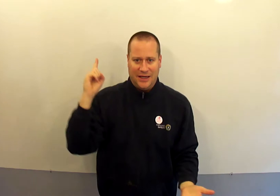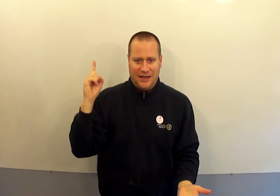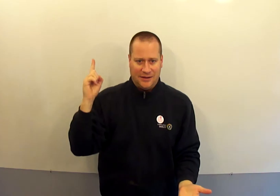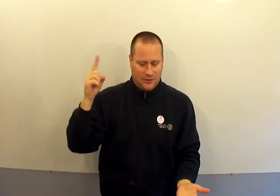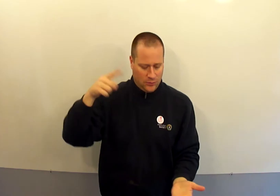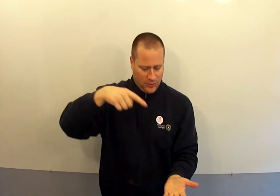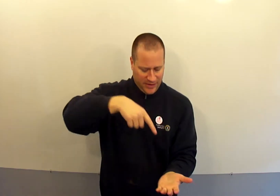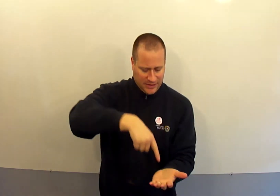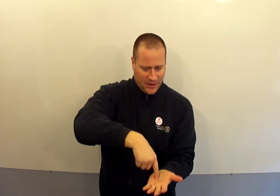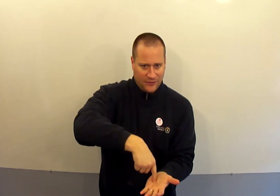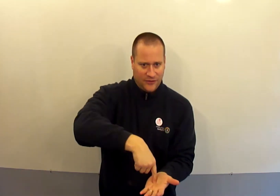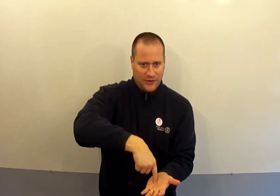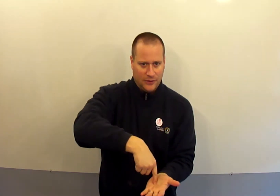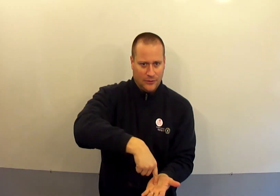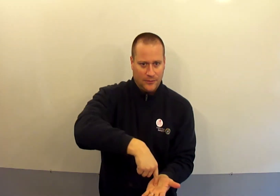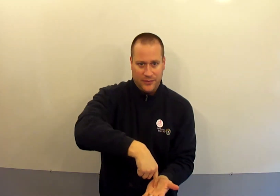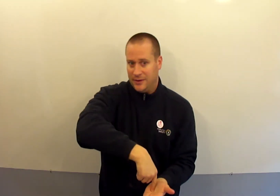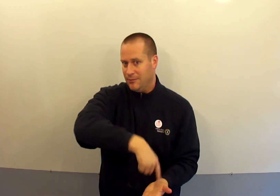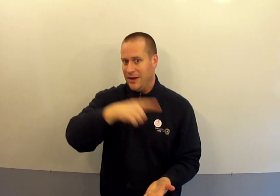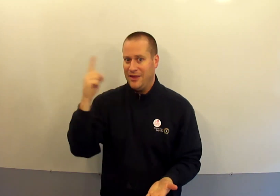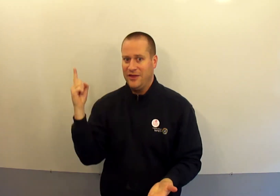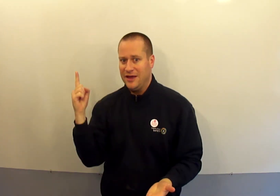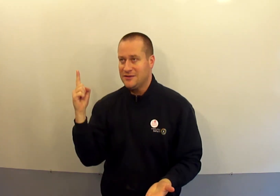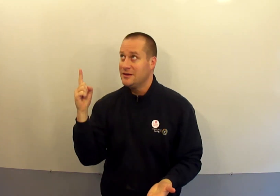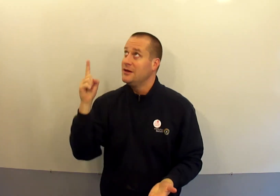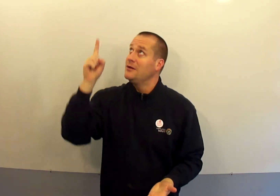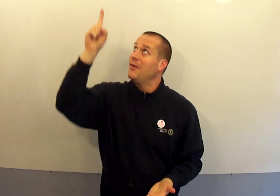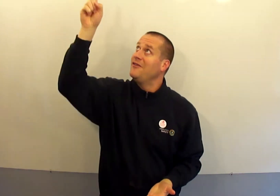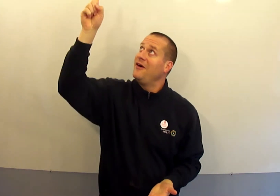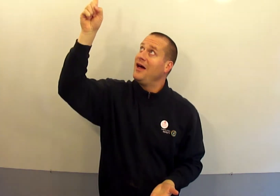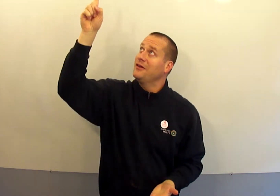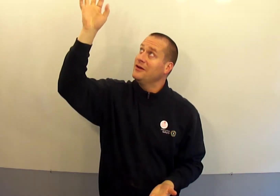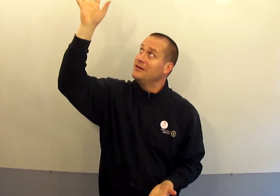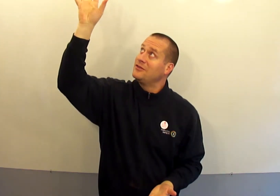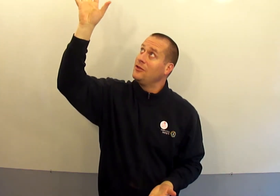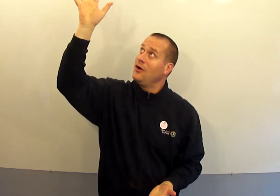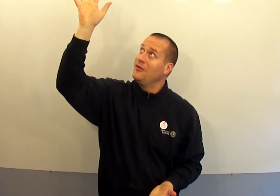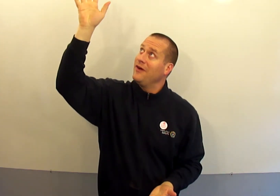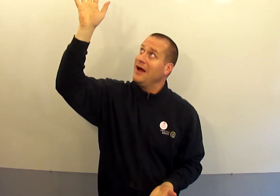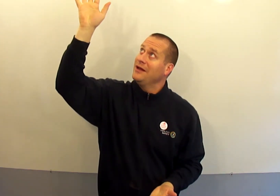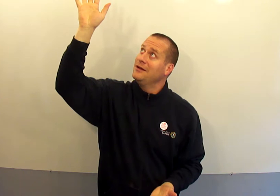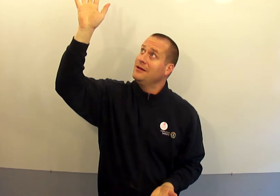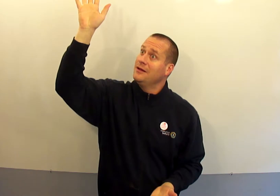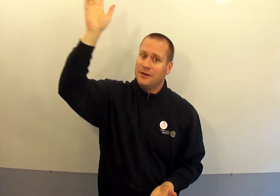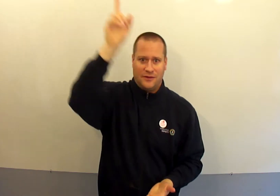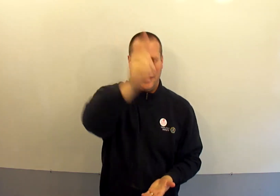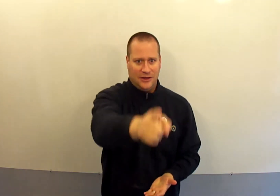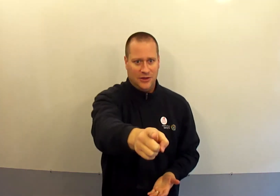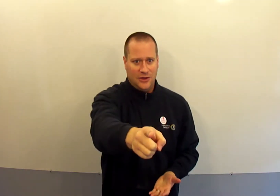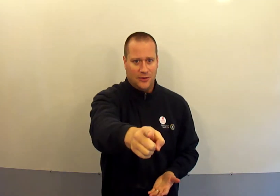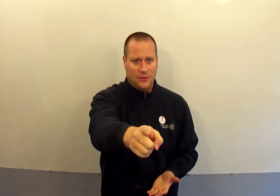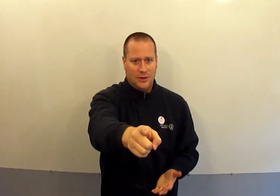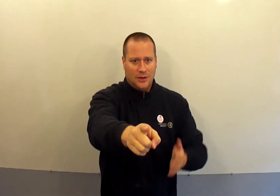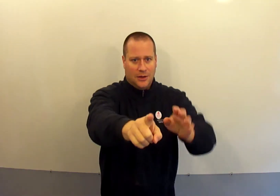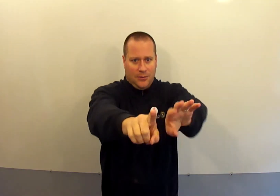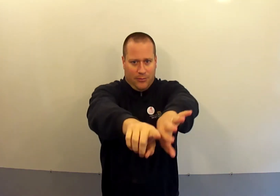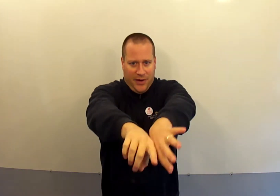it will be done for you. By this my Father is glorified, that you